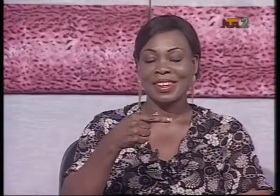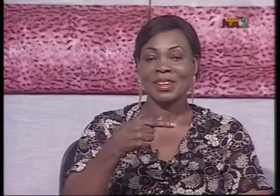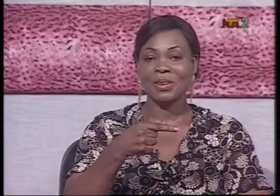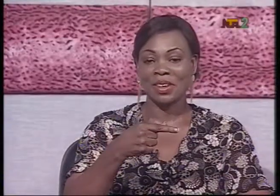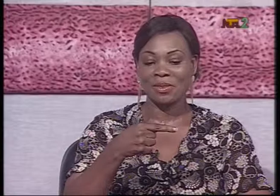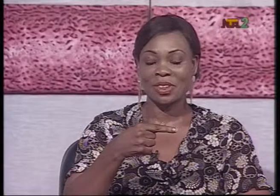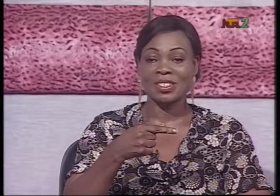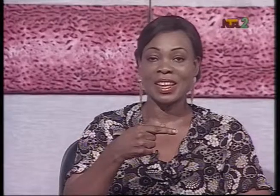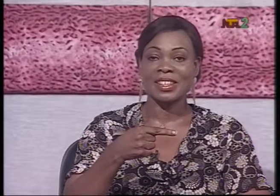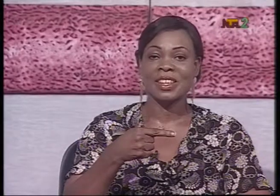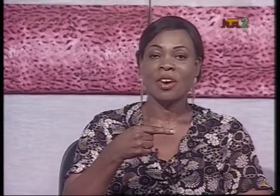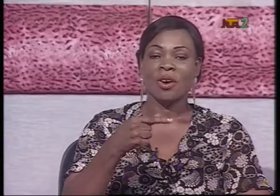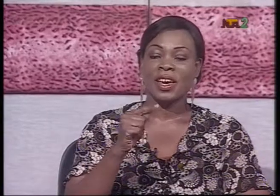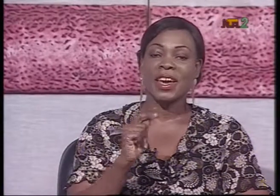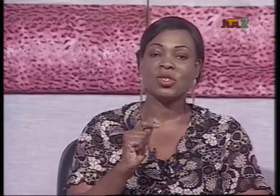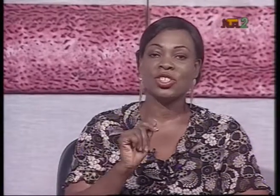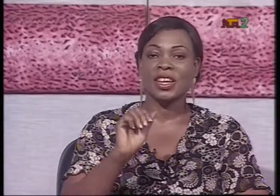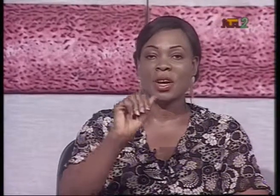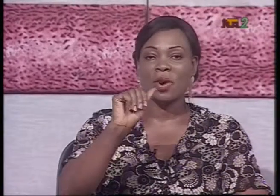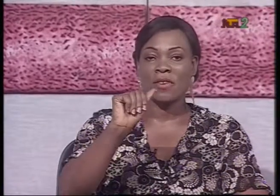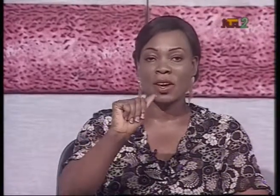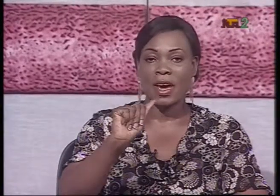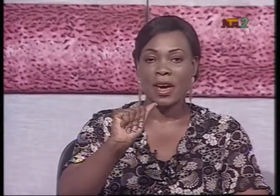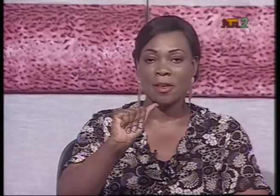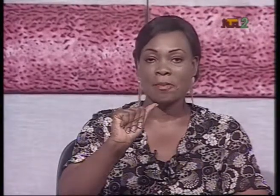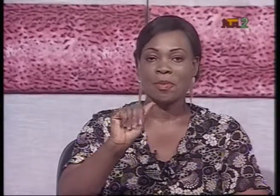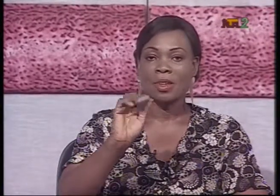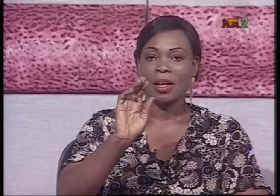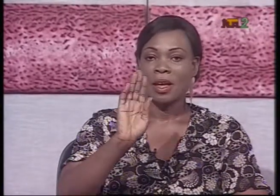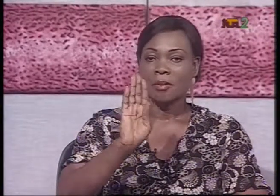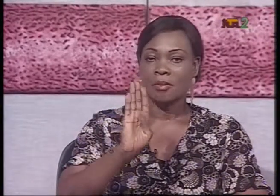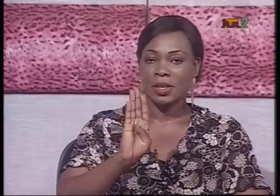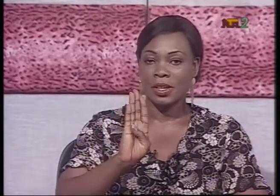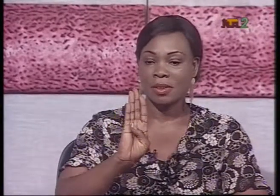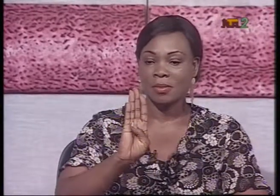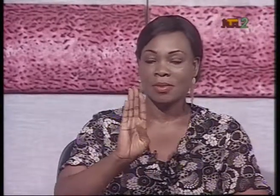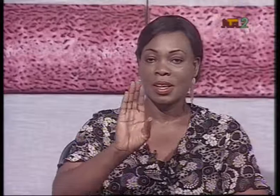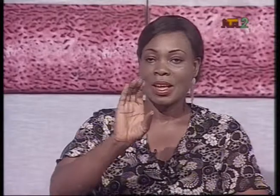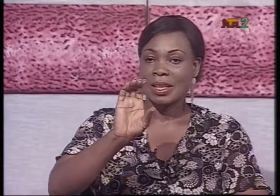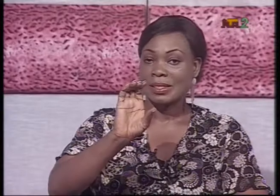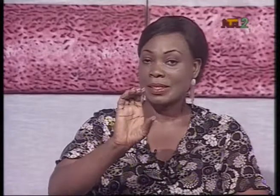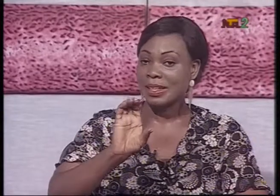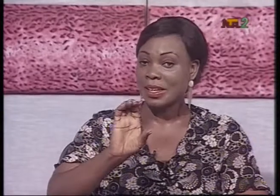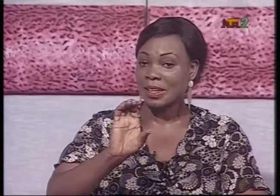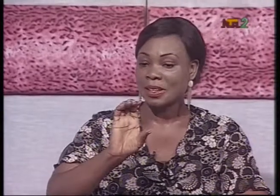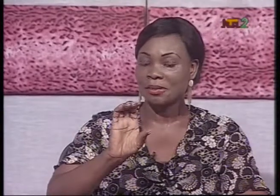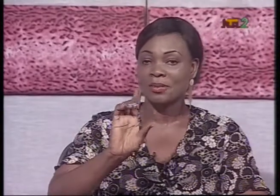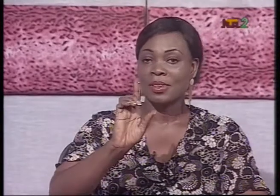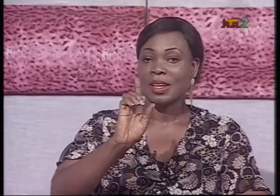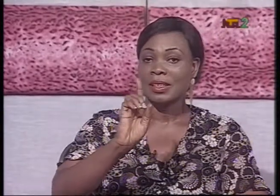Hello? Okay, we lost that. Okay, A to G again, we have A, B, C,